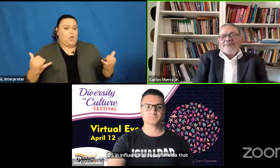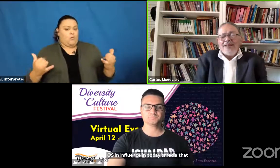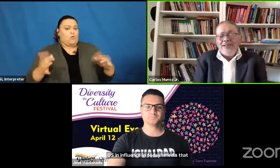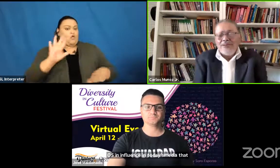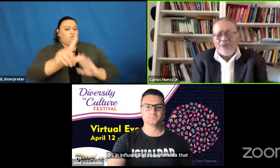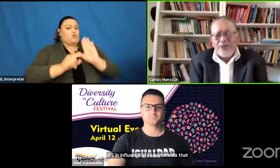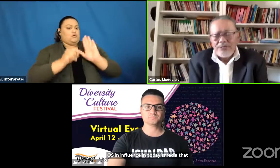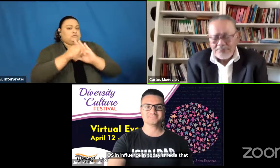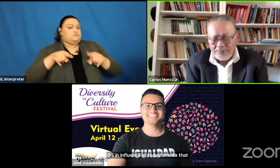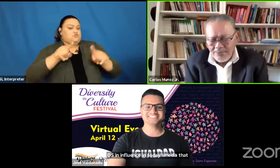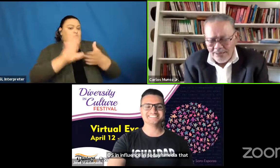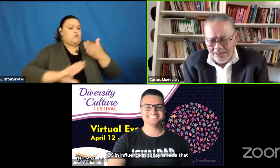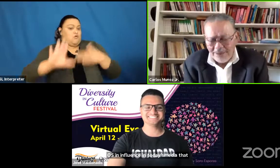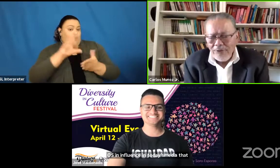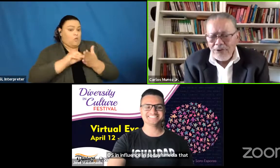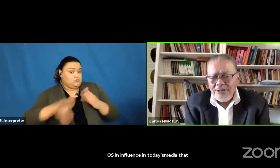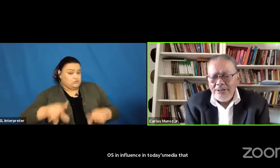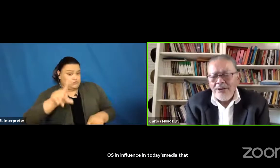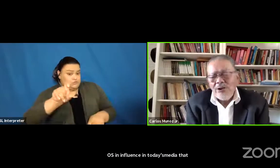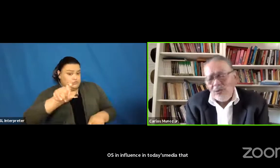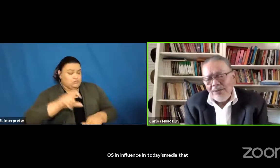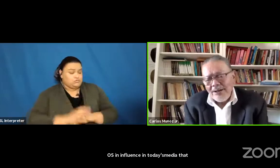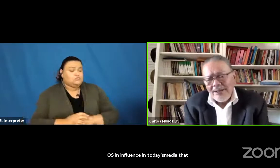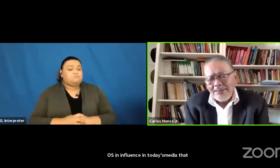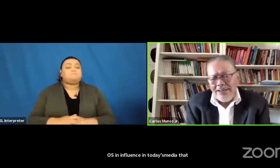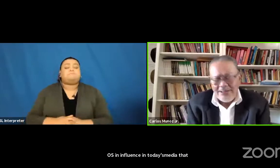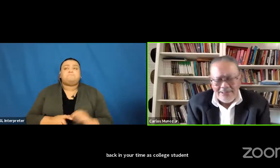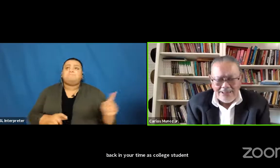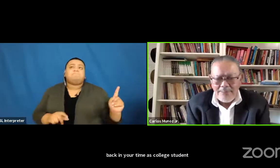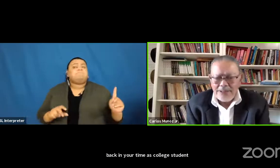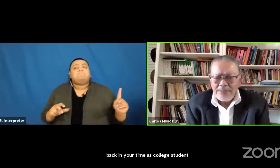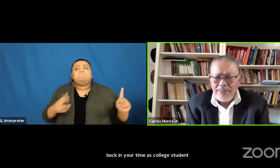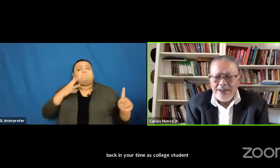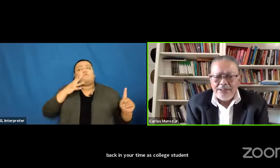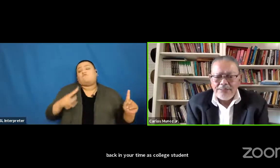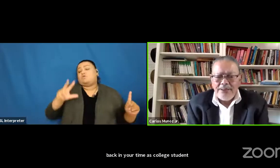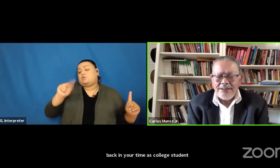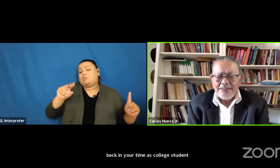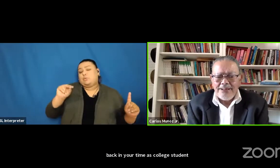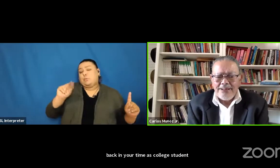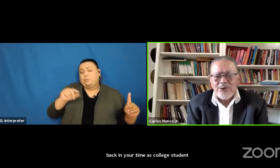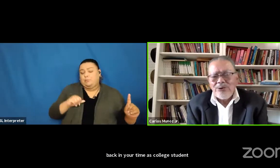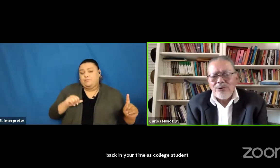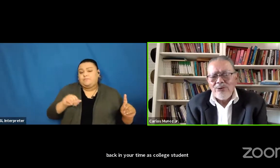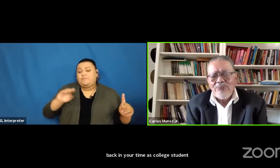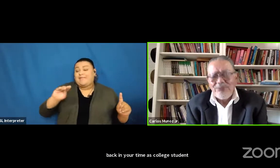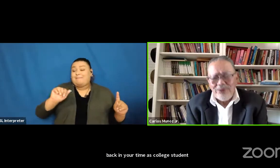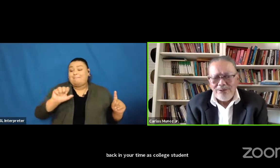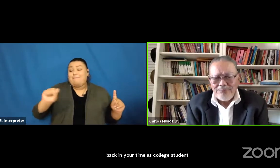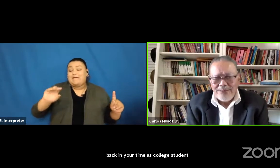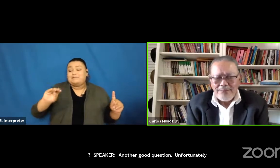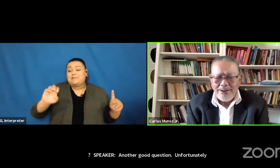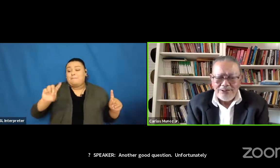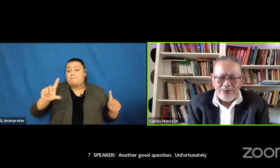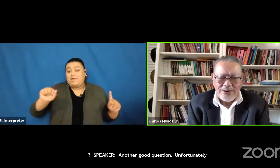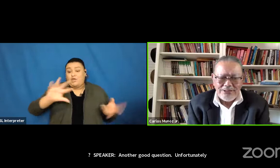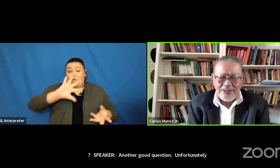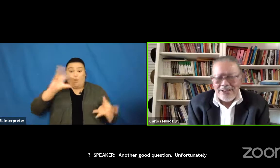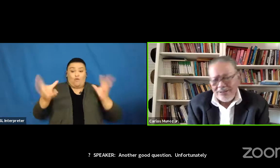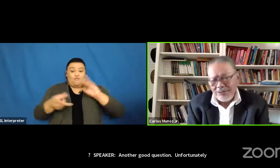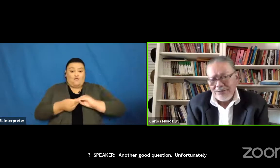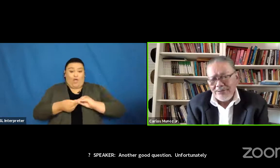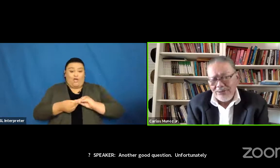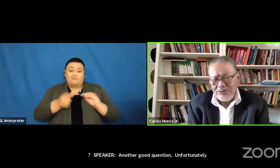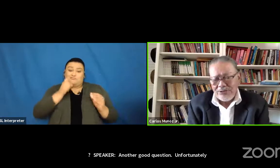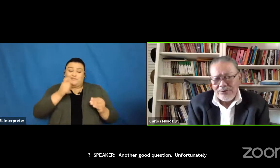Wow, another good question. Unfortunately, no. I think the mass media has been not too good overall in my generation